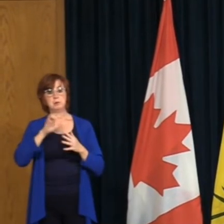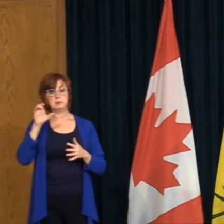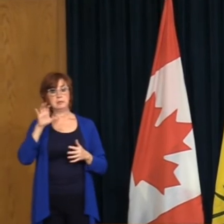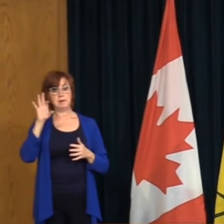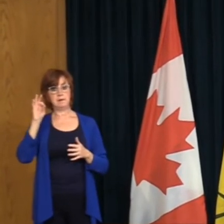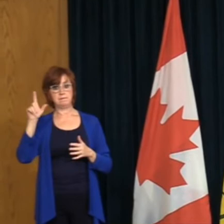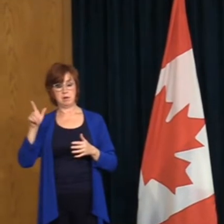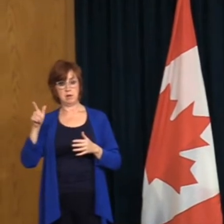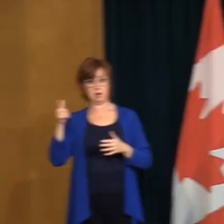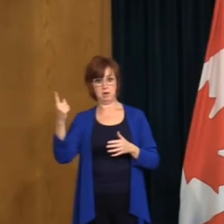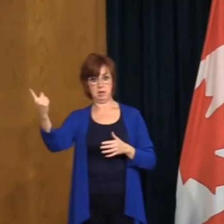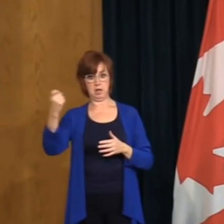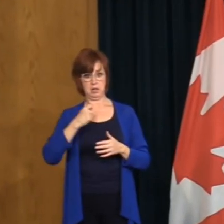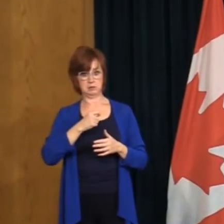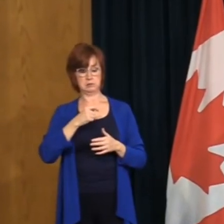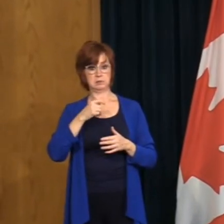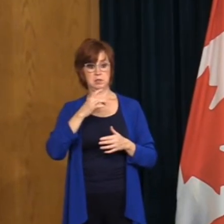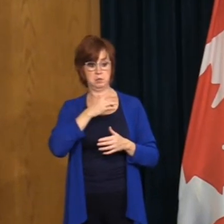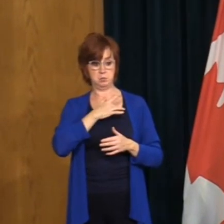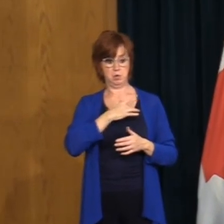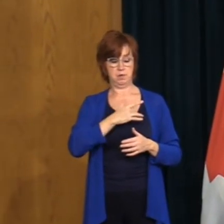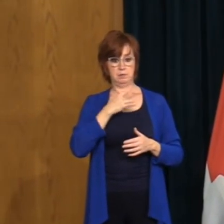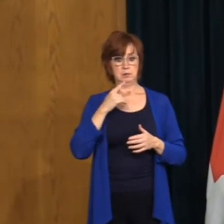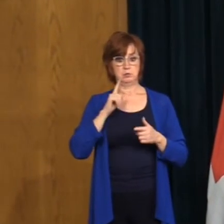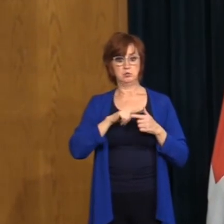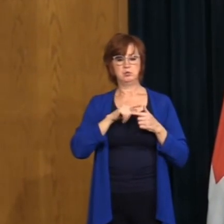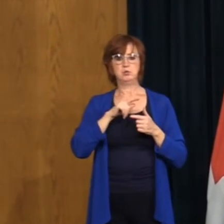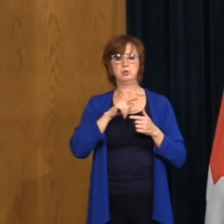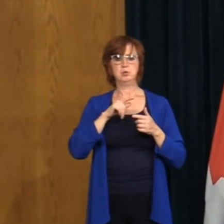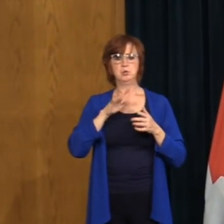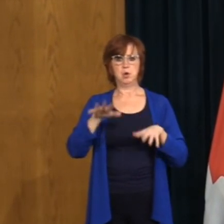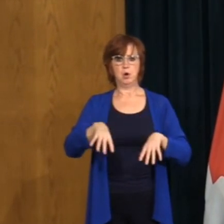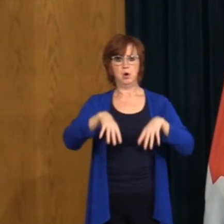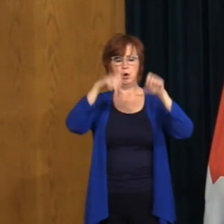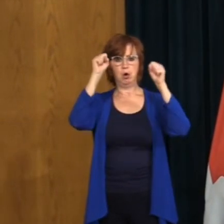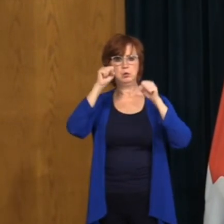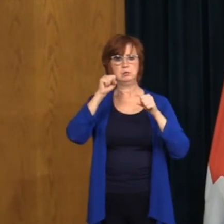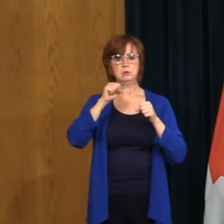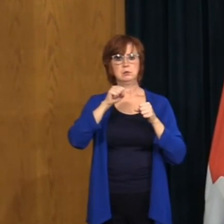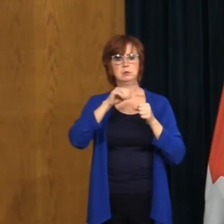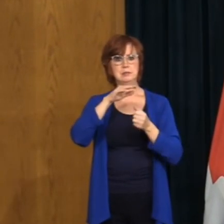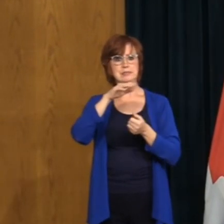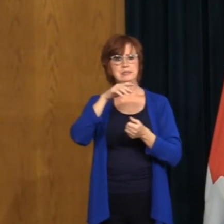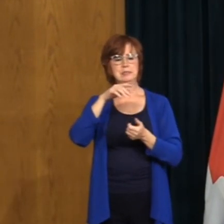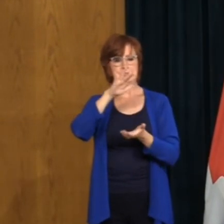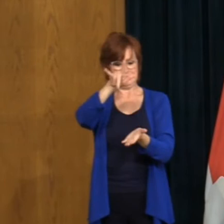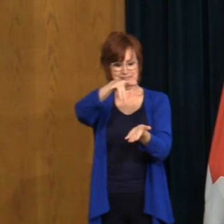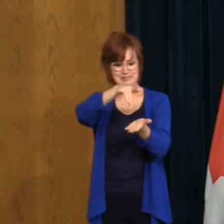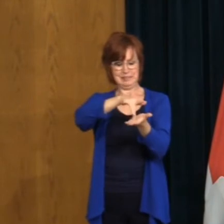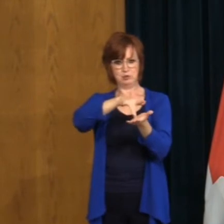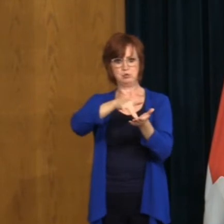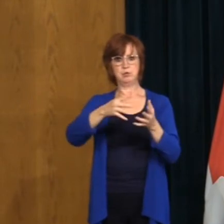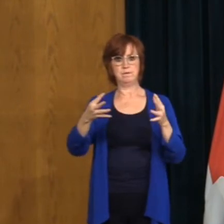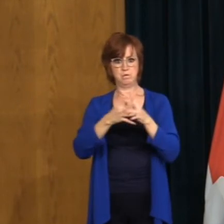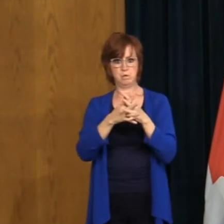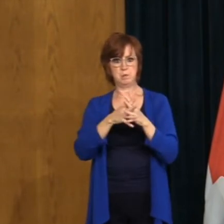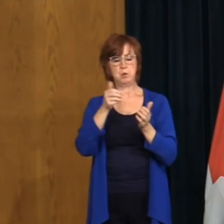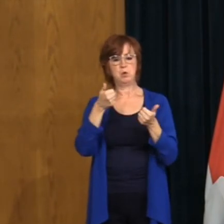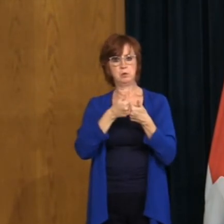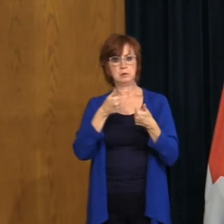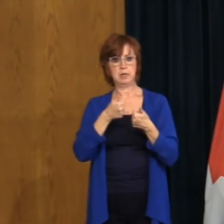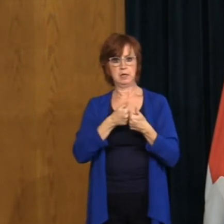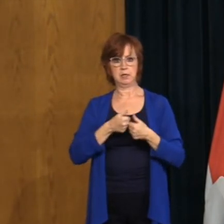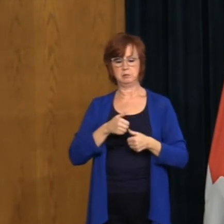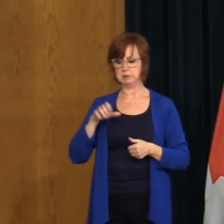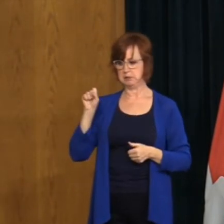it? Yes, we would consider it, and I would suggest that if the CFL is considering something along the lines